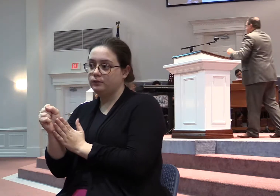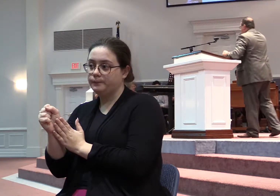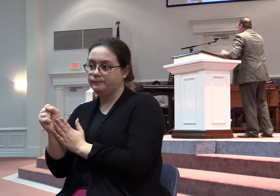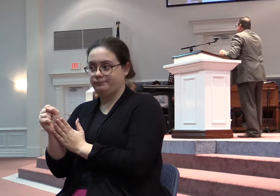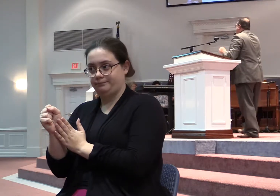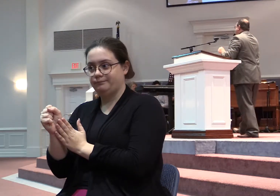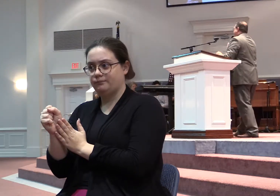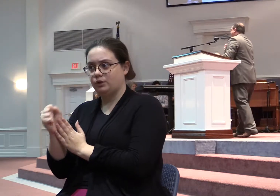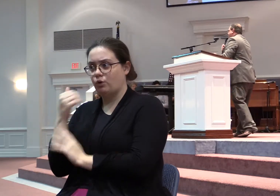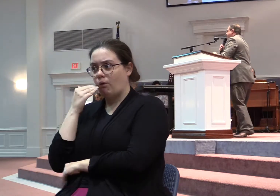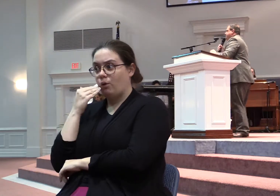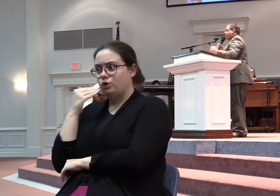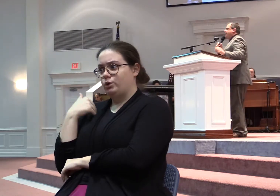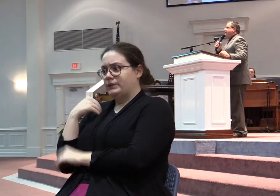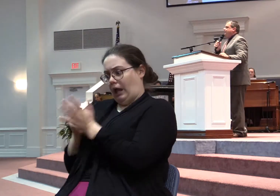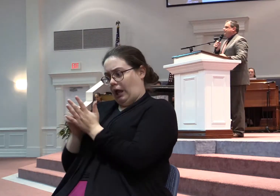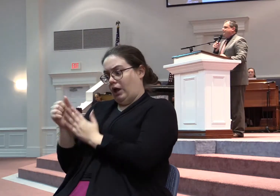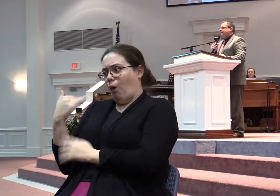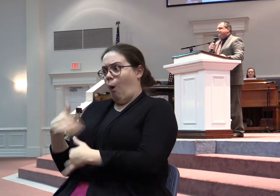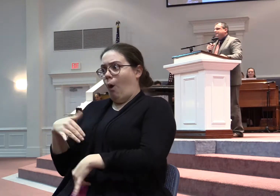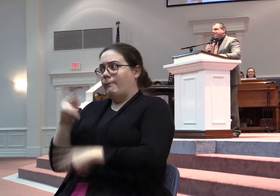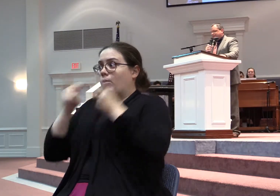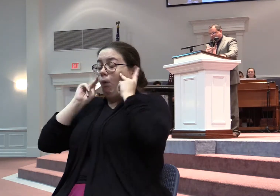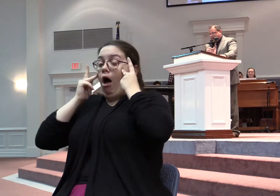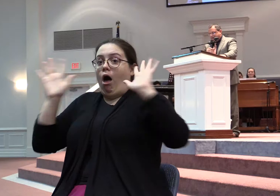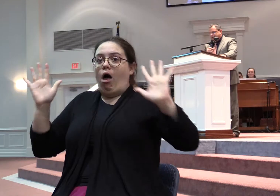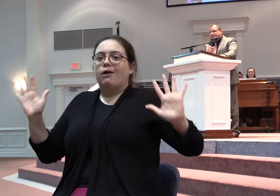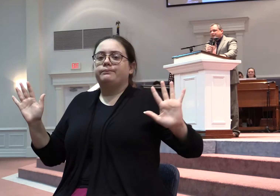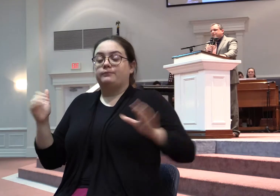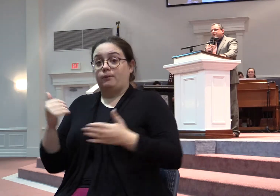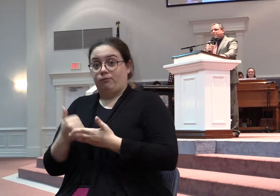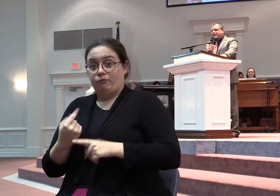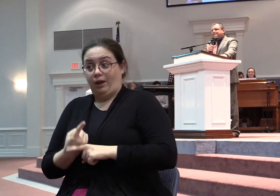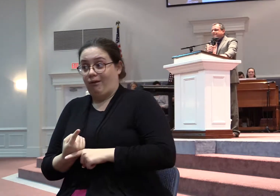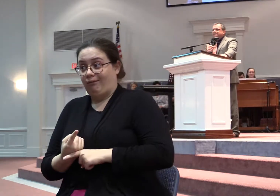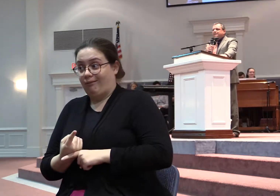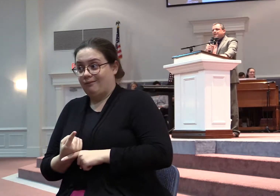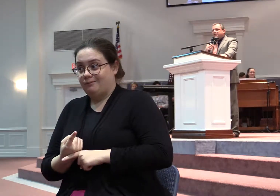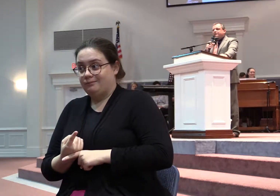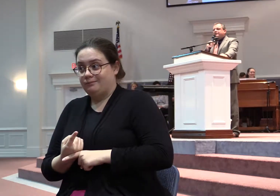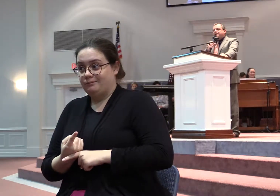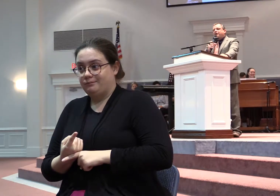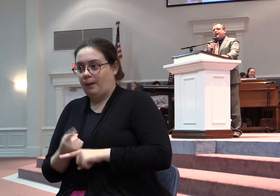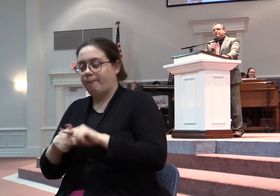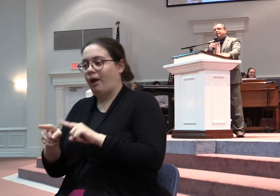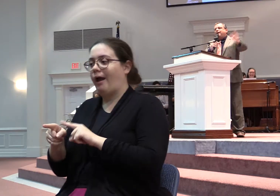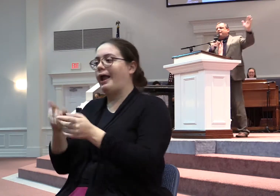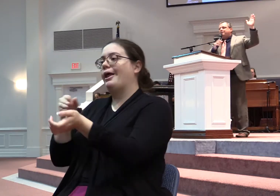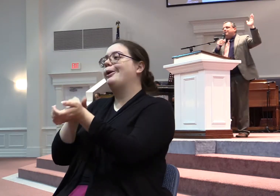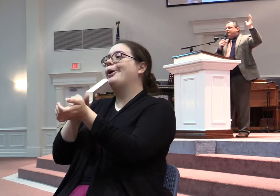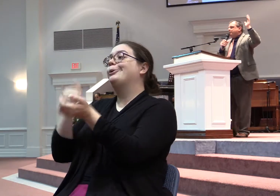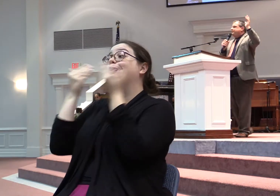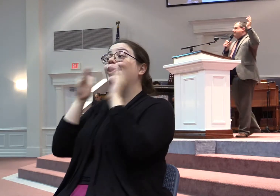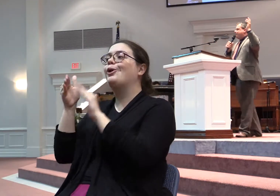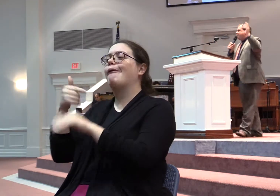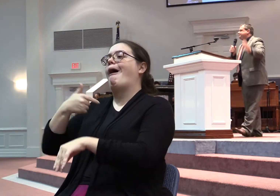course, you know, you say the C word, that freaks everybody out. Amen. But little did they know I have a God